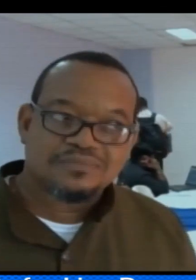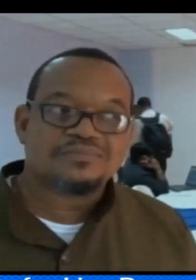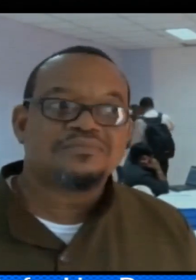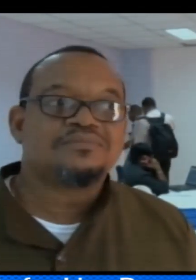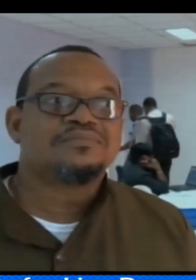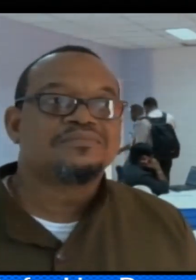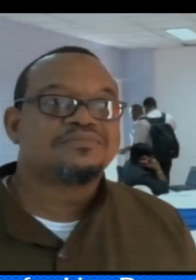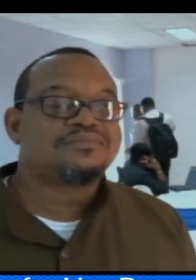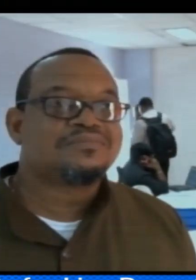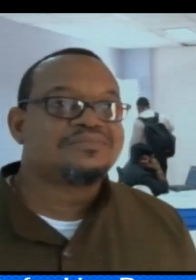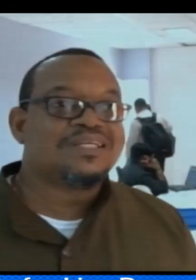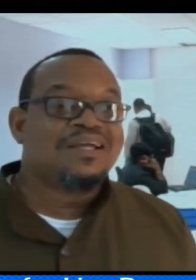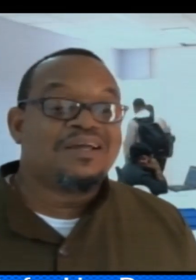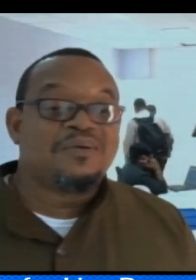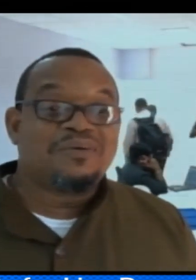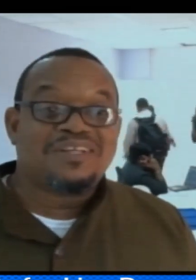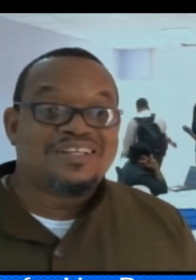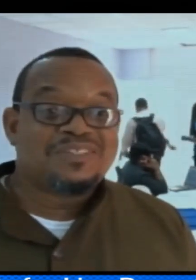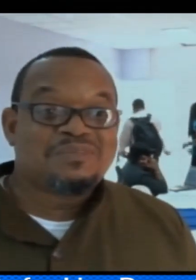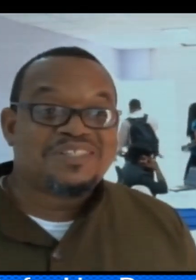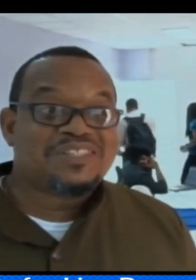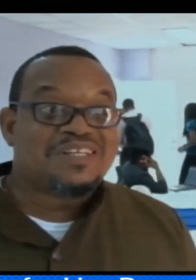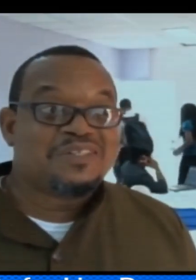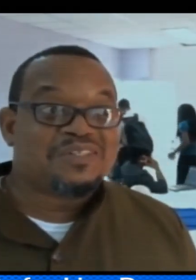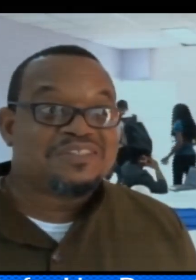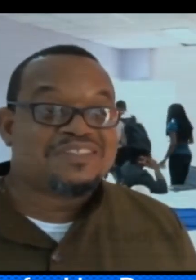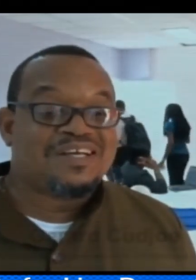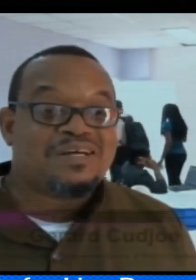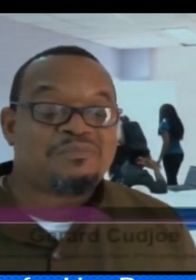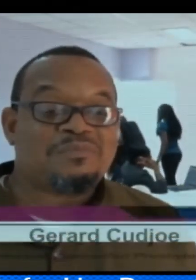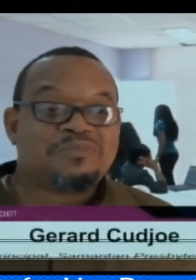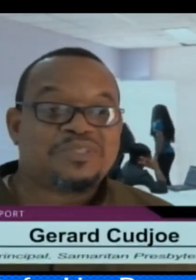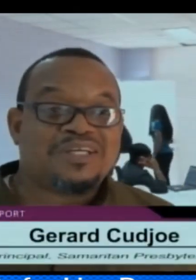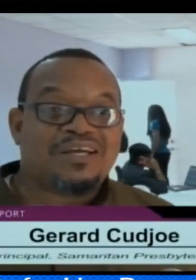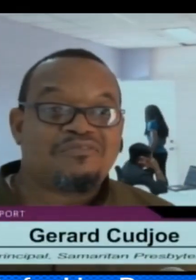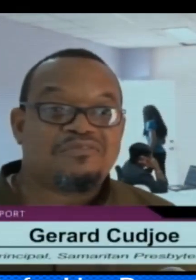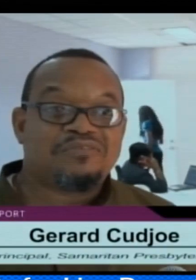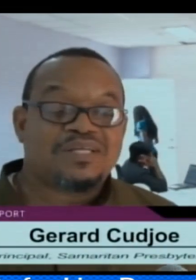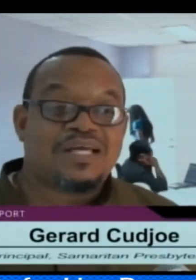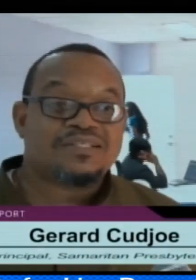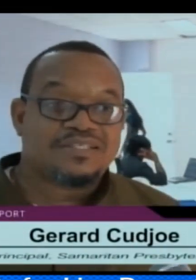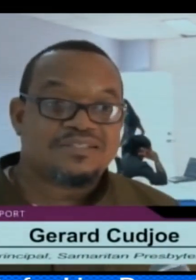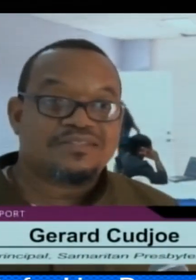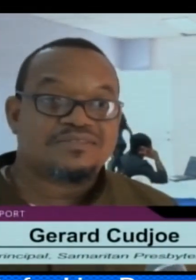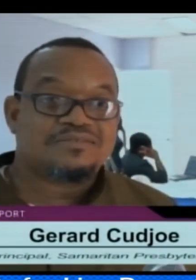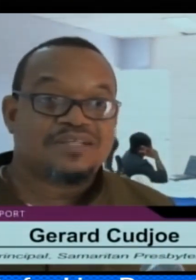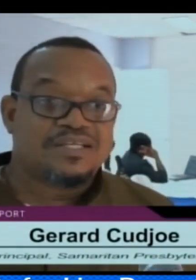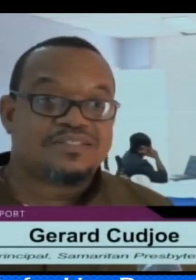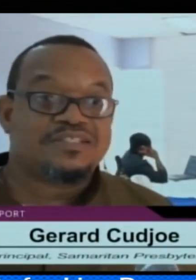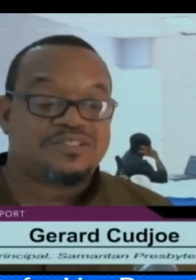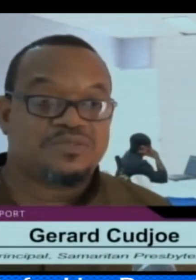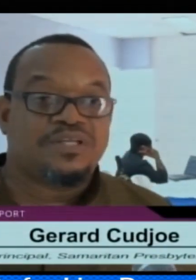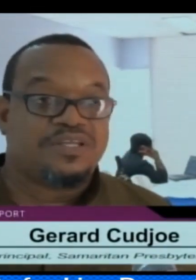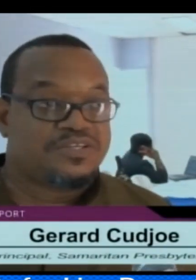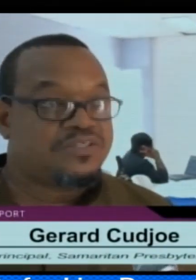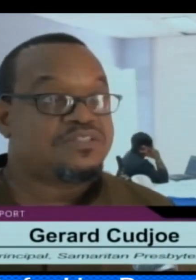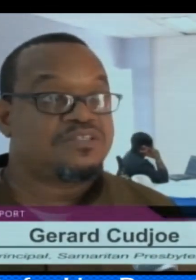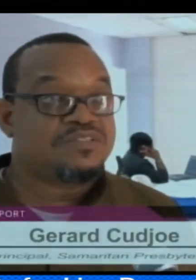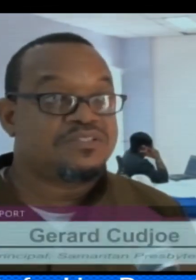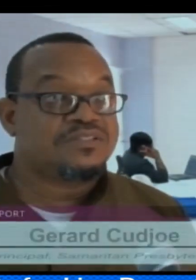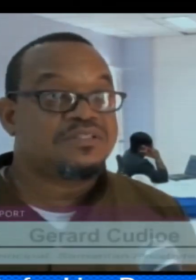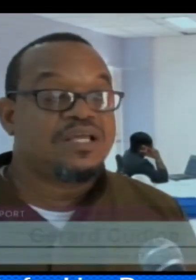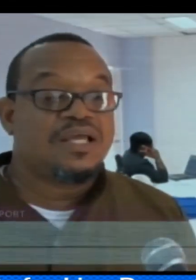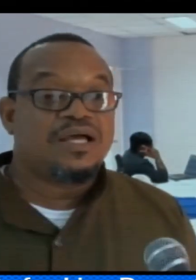which serves students with special needs. There are so many challenges. We have access to